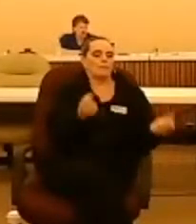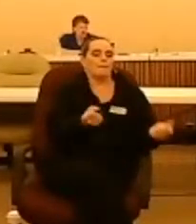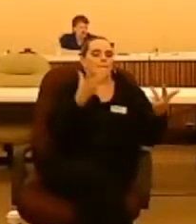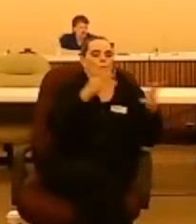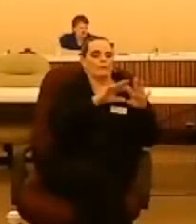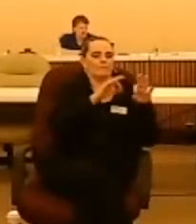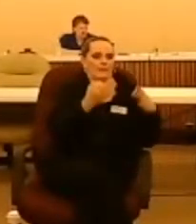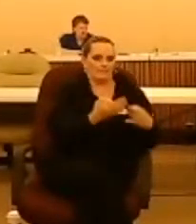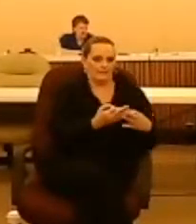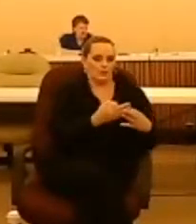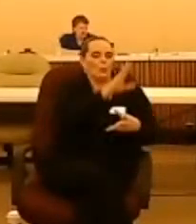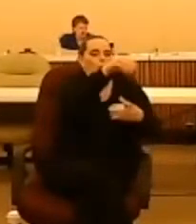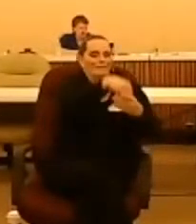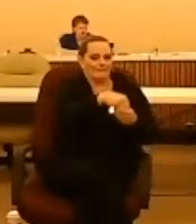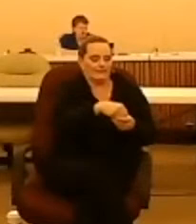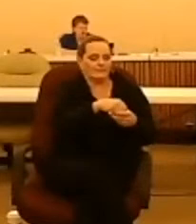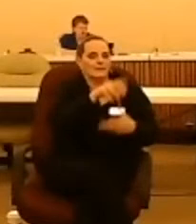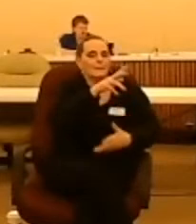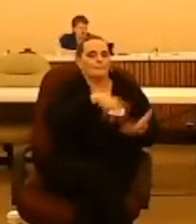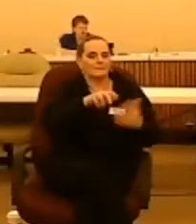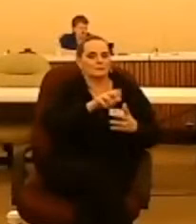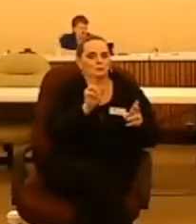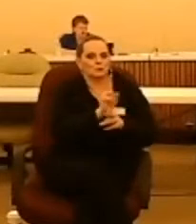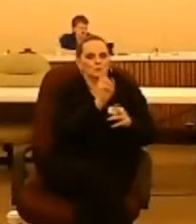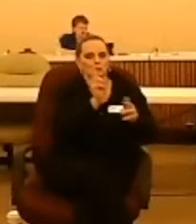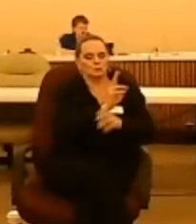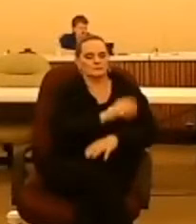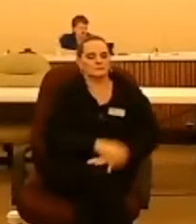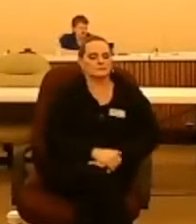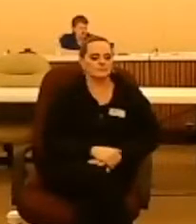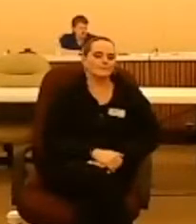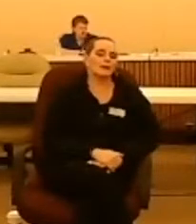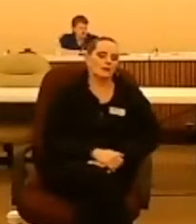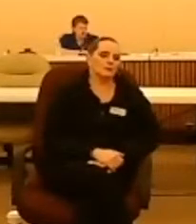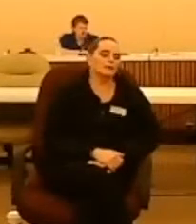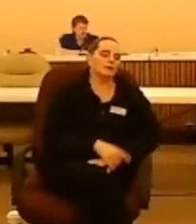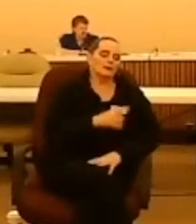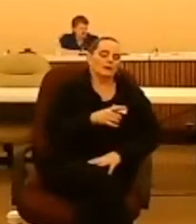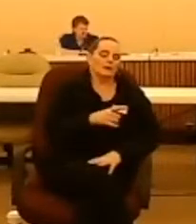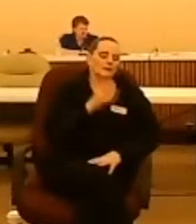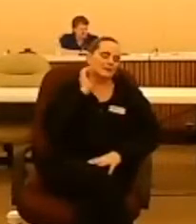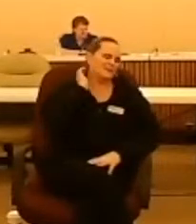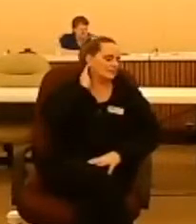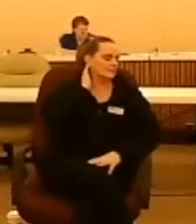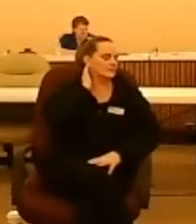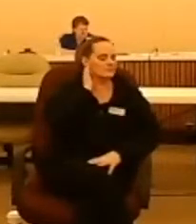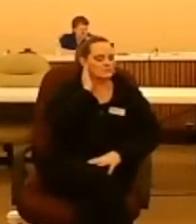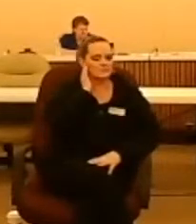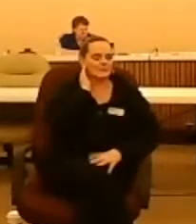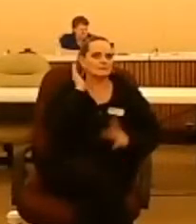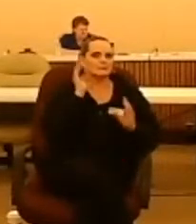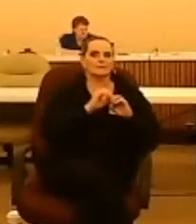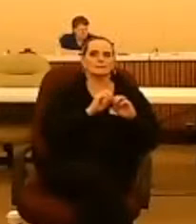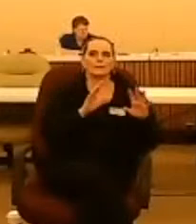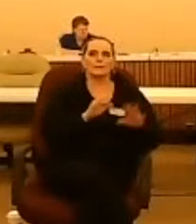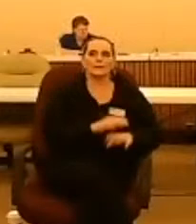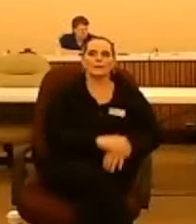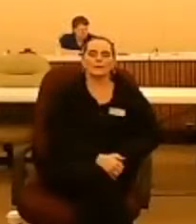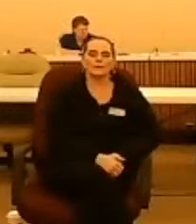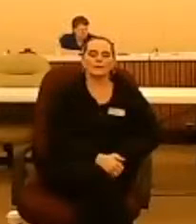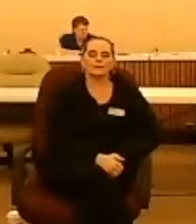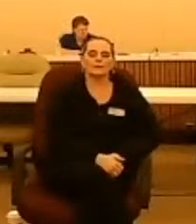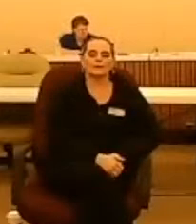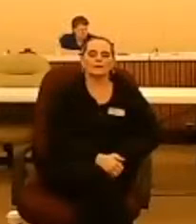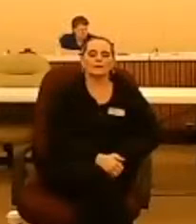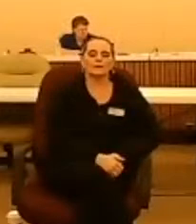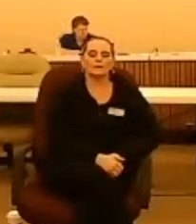use. And it does make clear, let's see, whereas further, I just want to